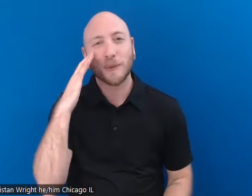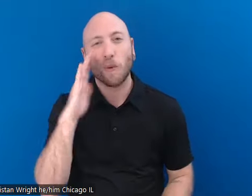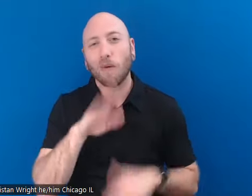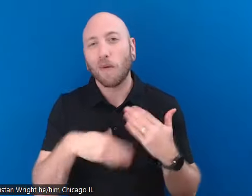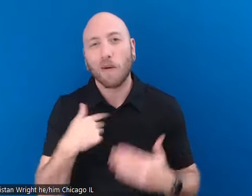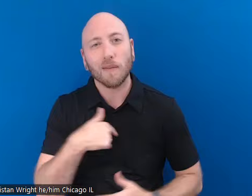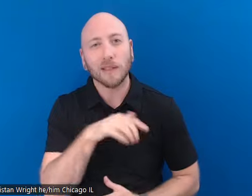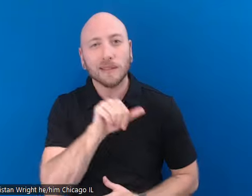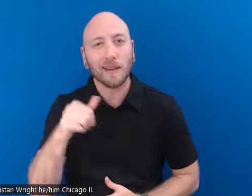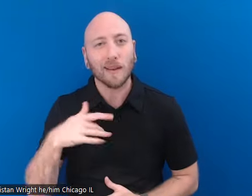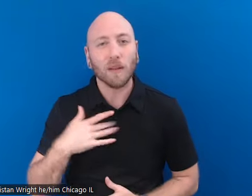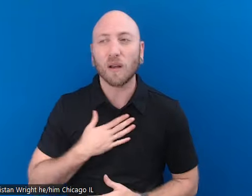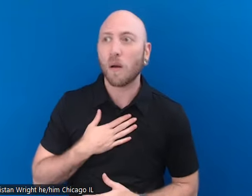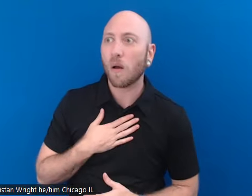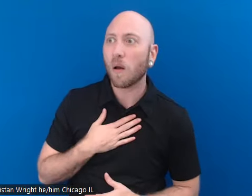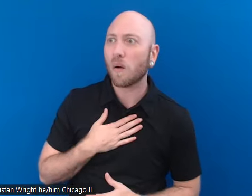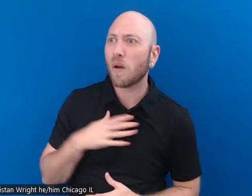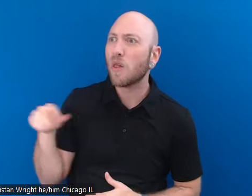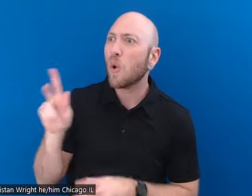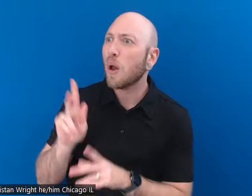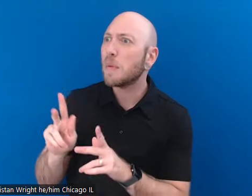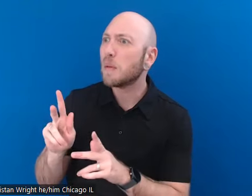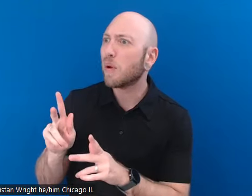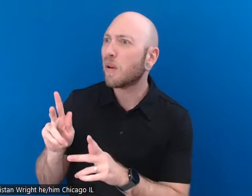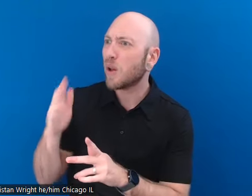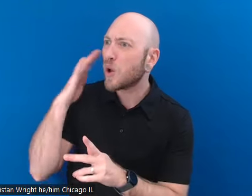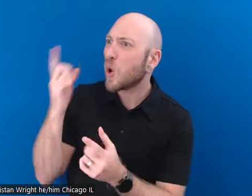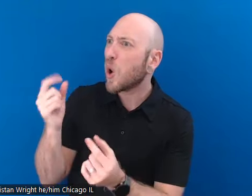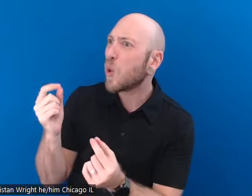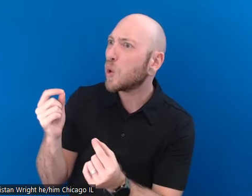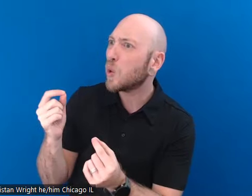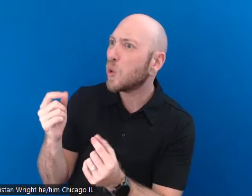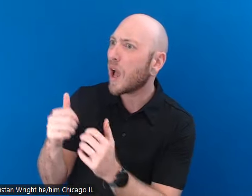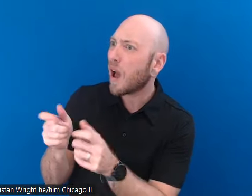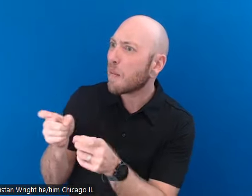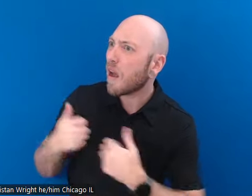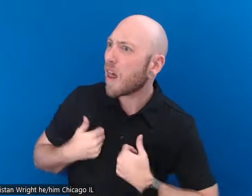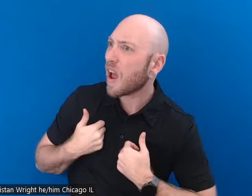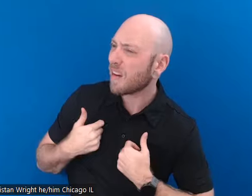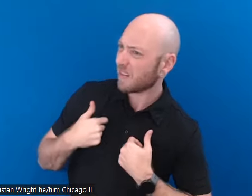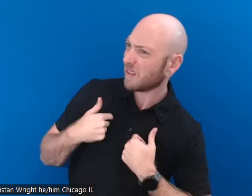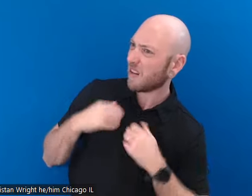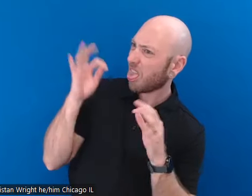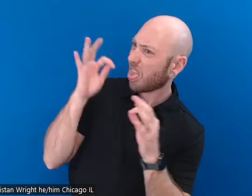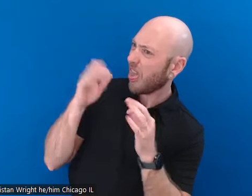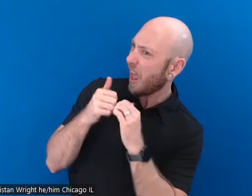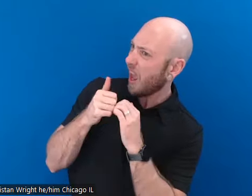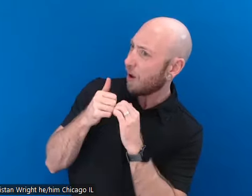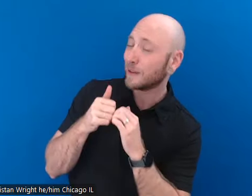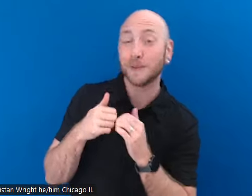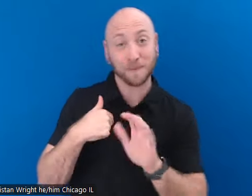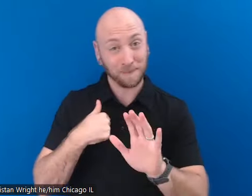have. I used to like walk around this tree in my family's like yard for hours and hours on end, just